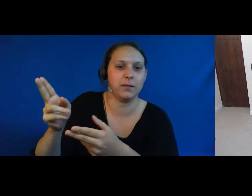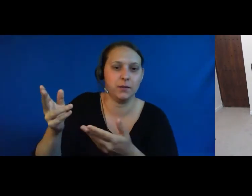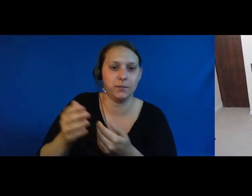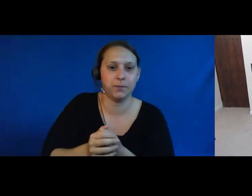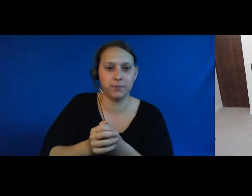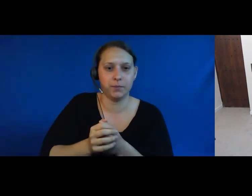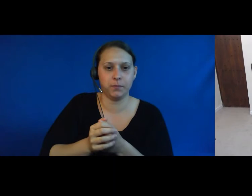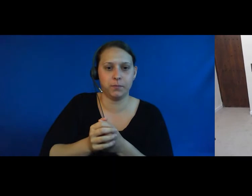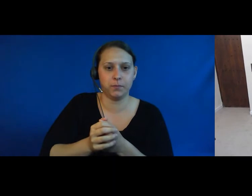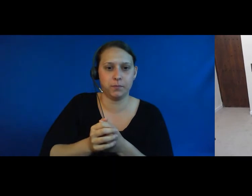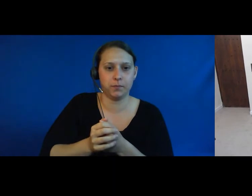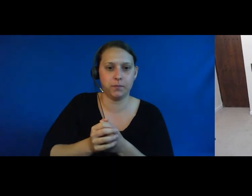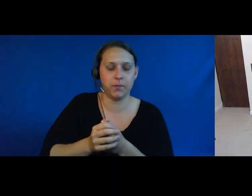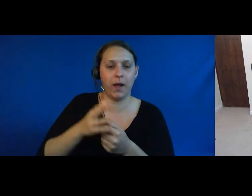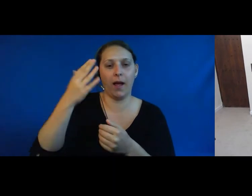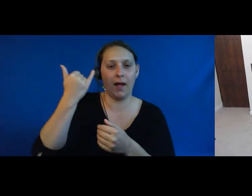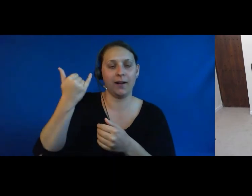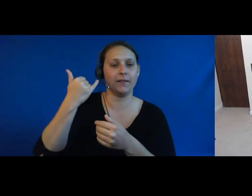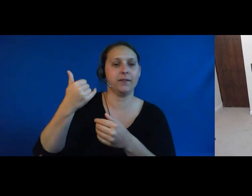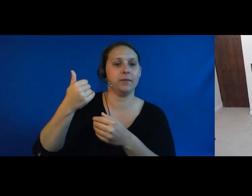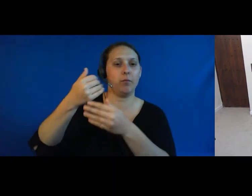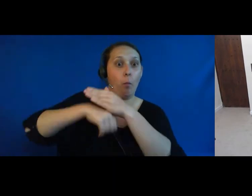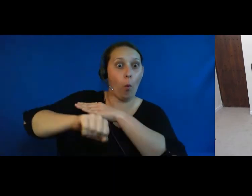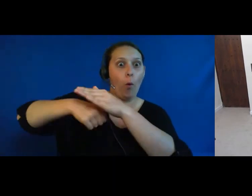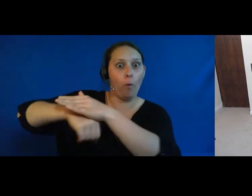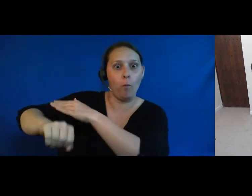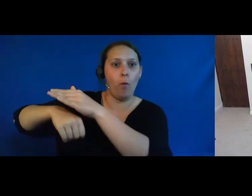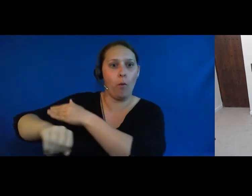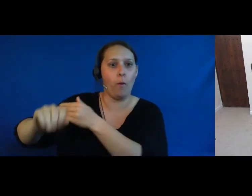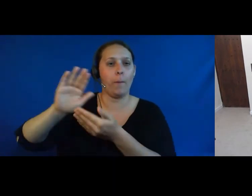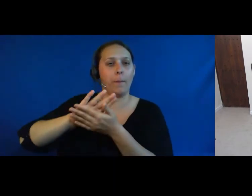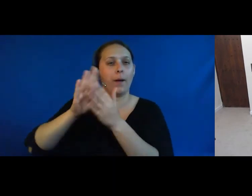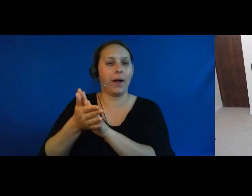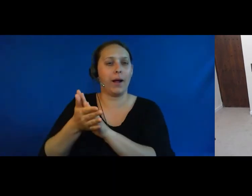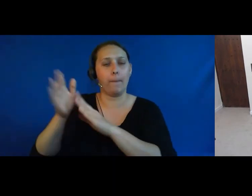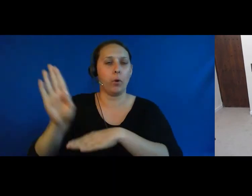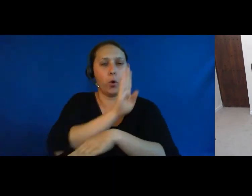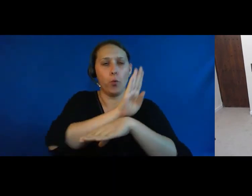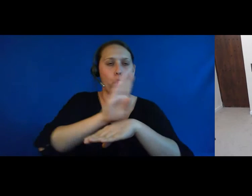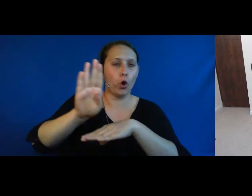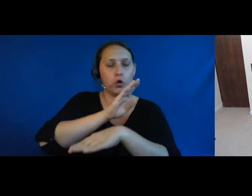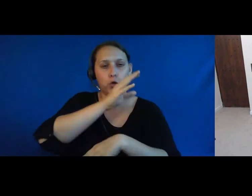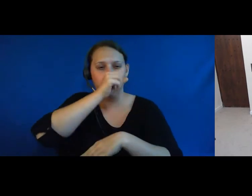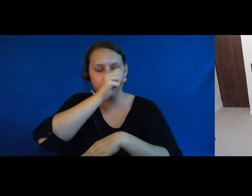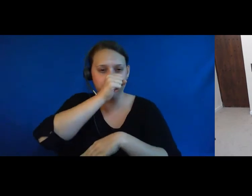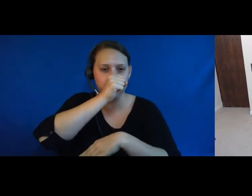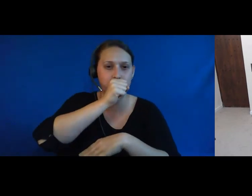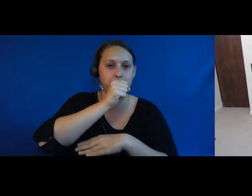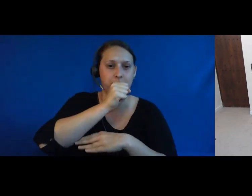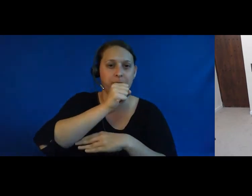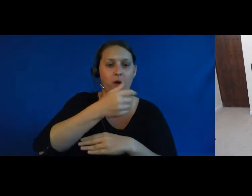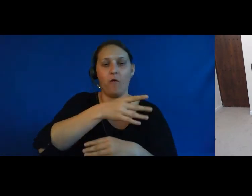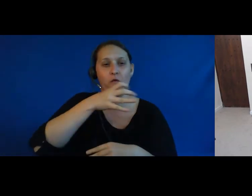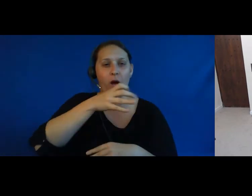Also because they would breed with commercial pig breeds, which the farmers didn't like.